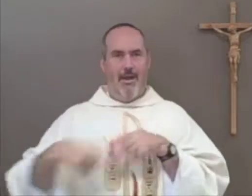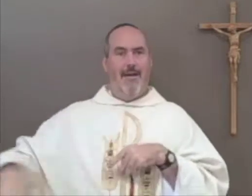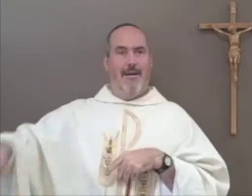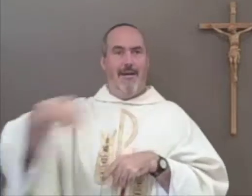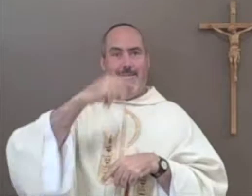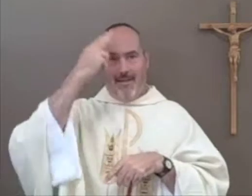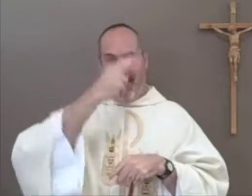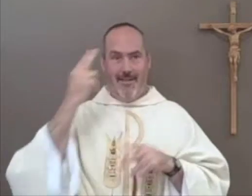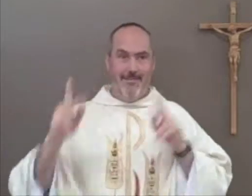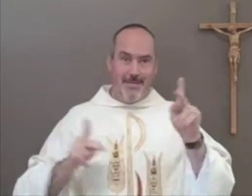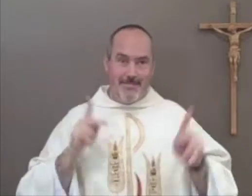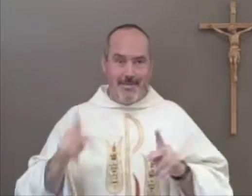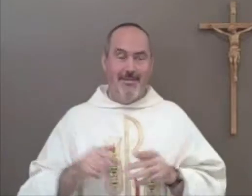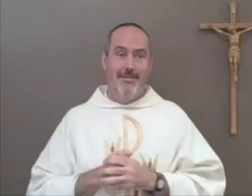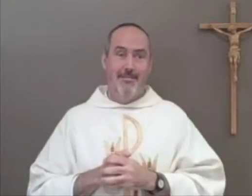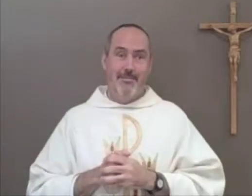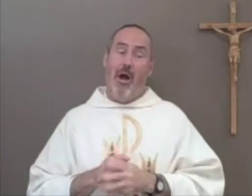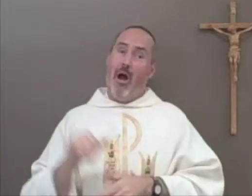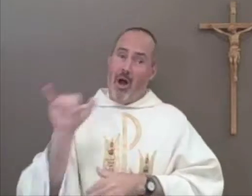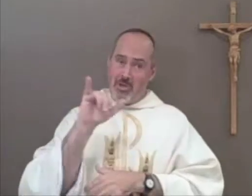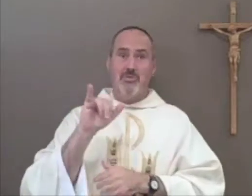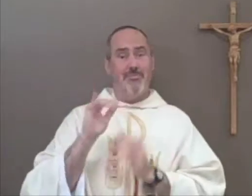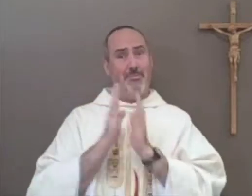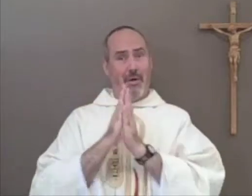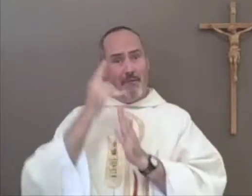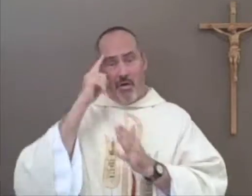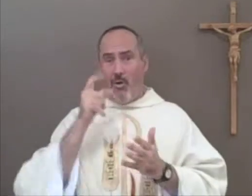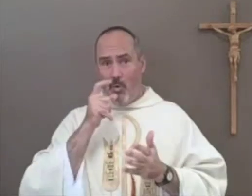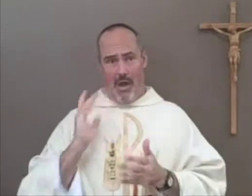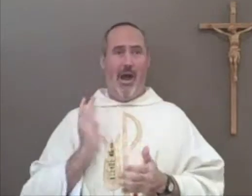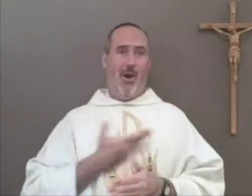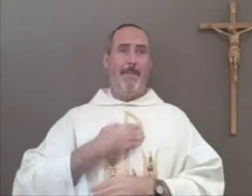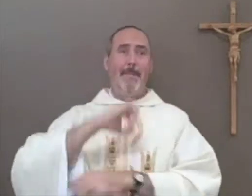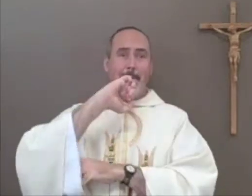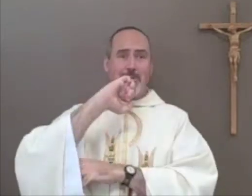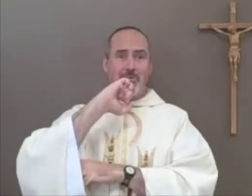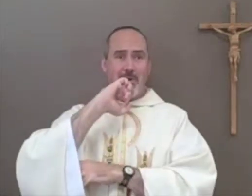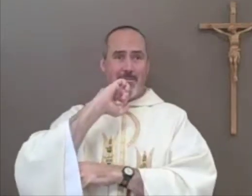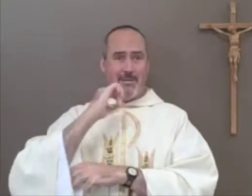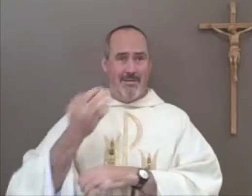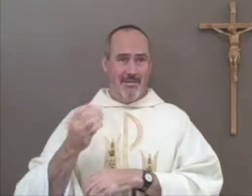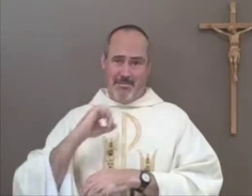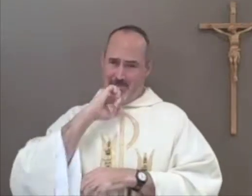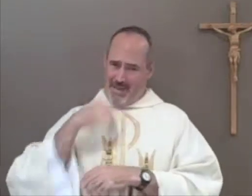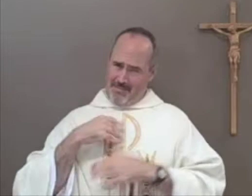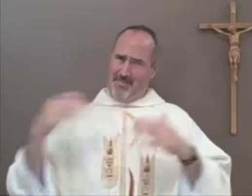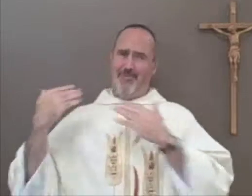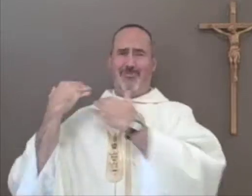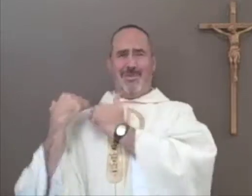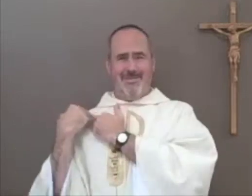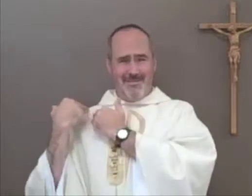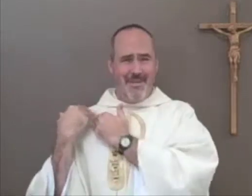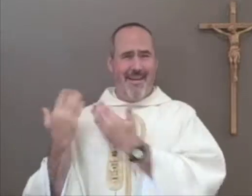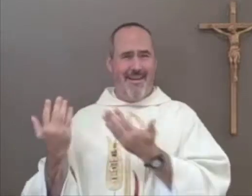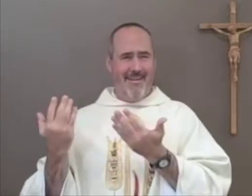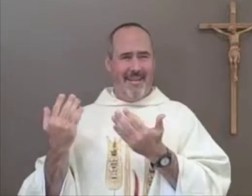wisdom to lead us. Also, we need to be praying for our bishops. Bishops have a